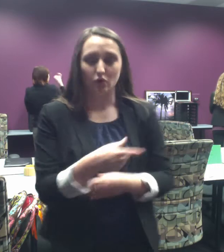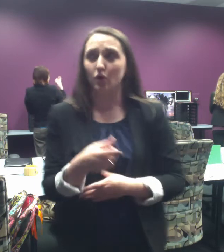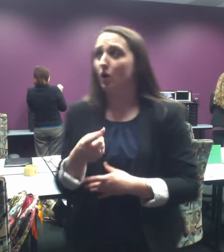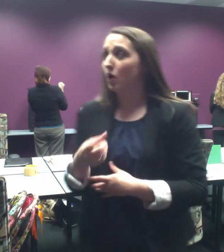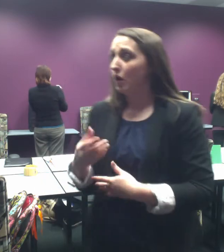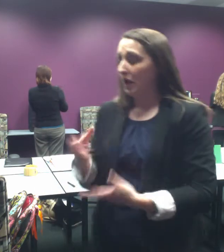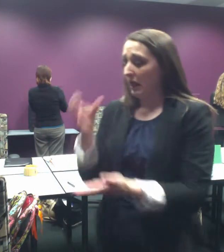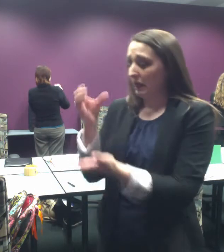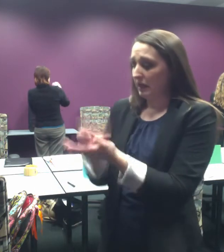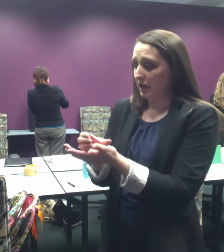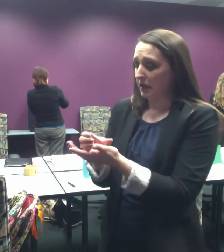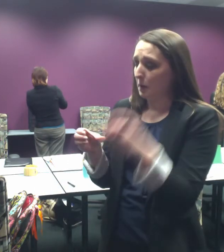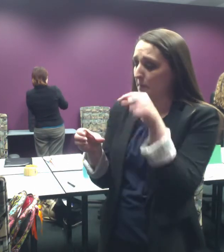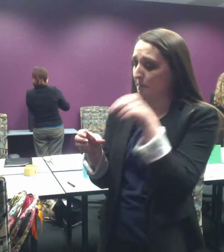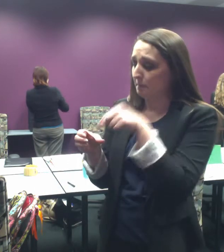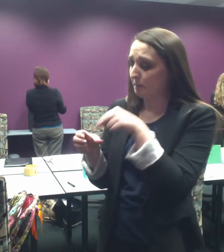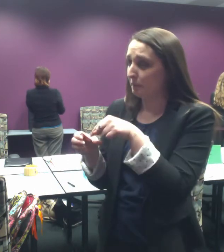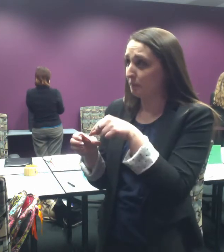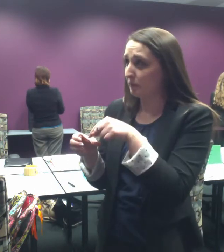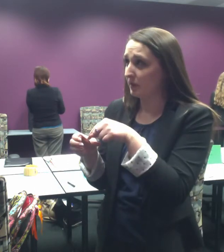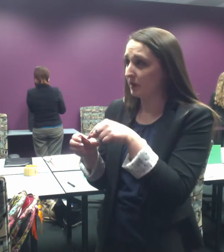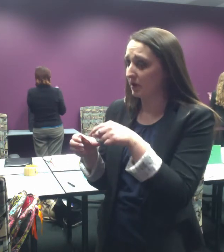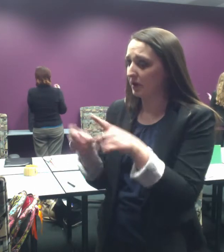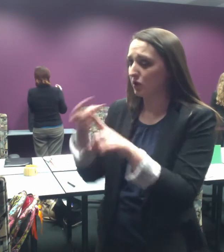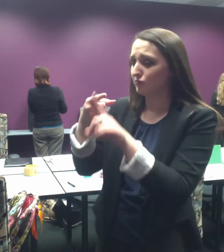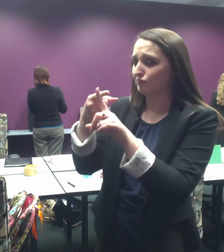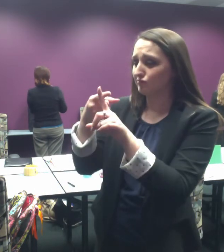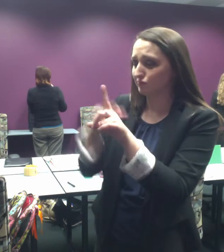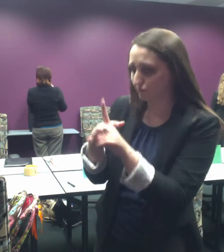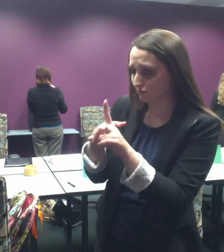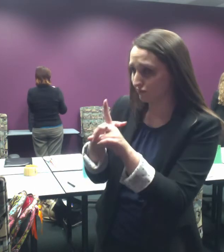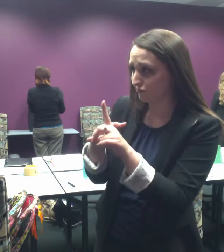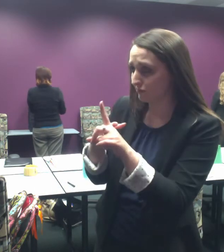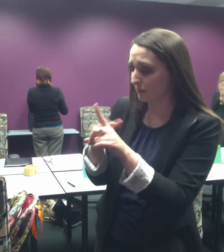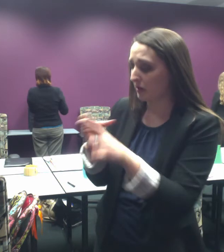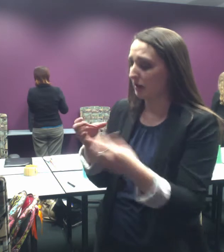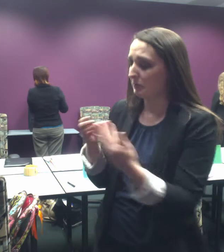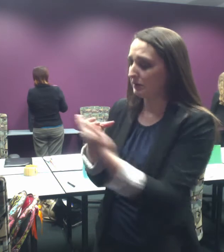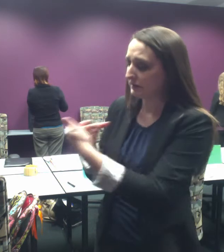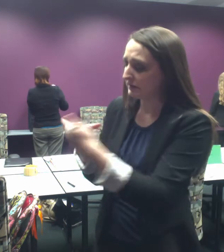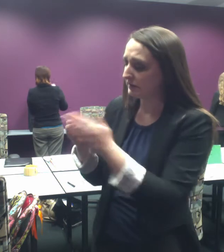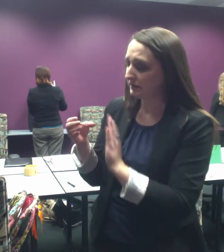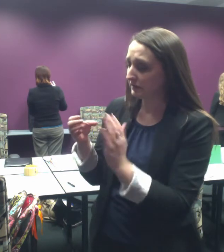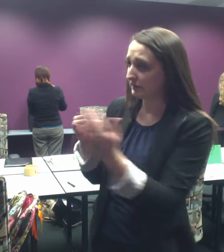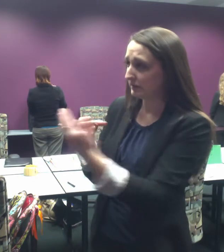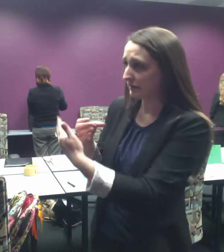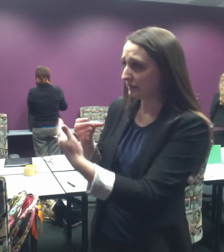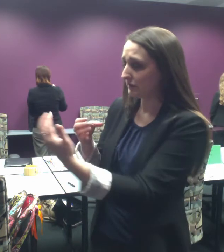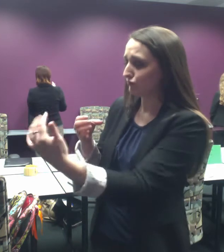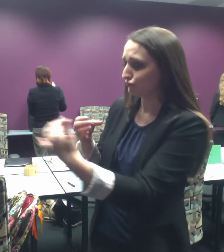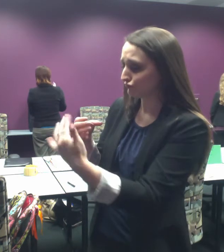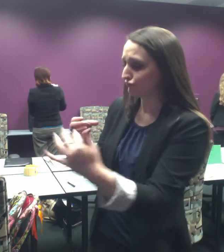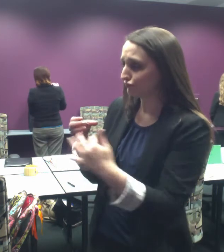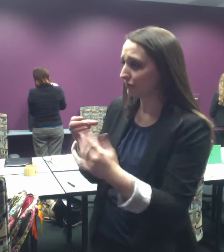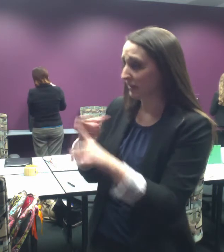outside. So it's like evaporating. Like evaporating? Okay, he's got some good points, and right off the bat, he's